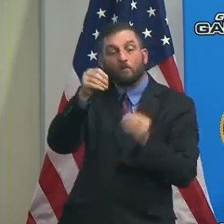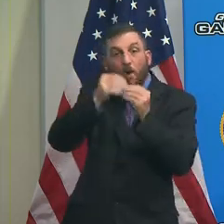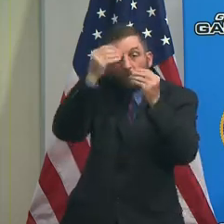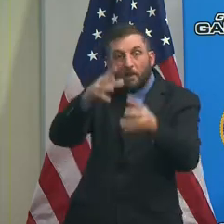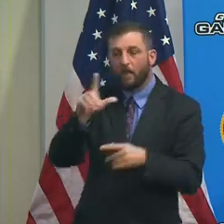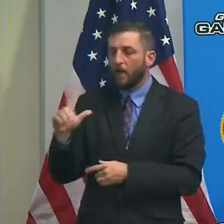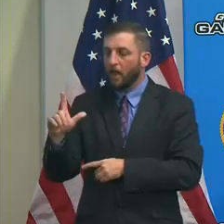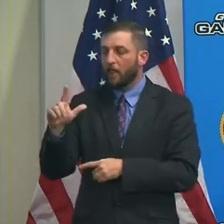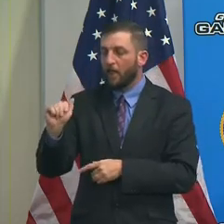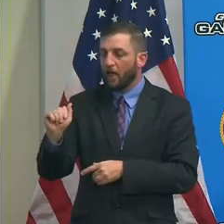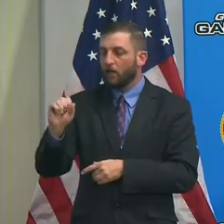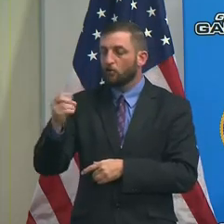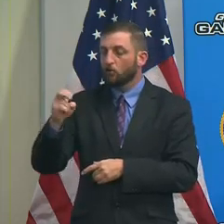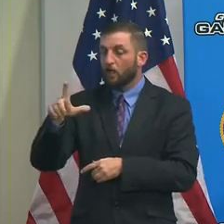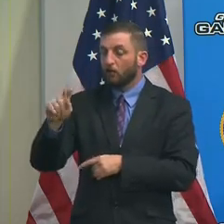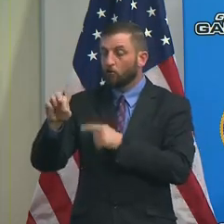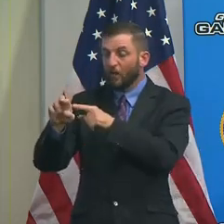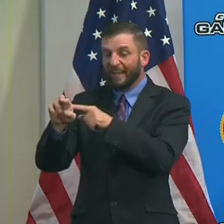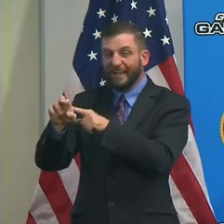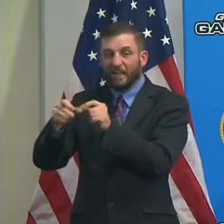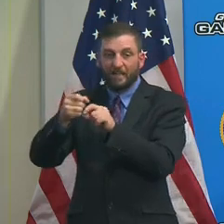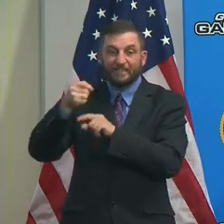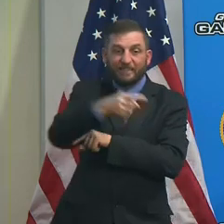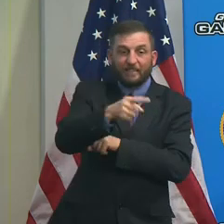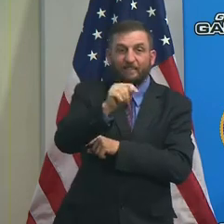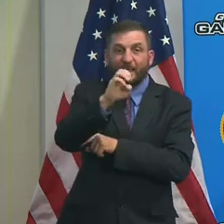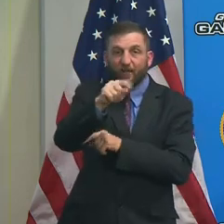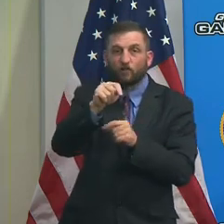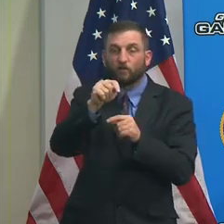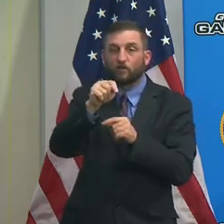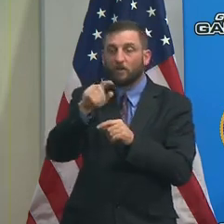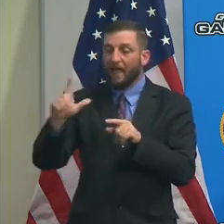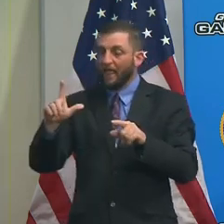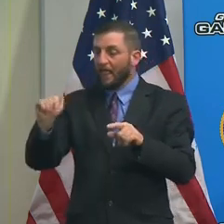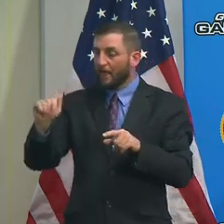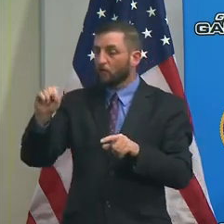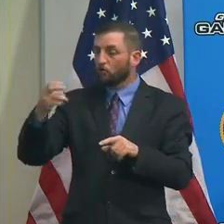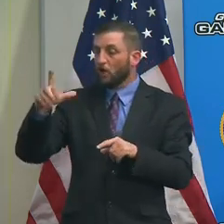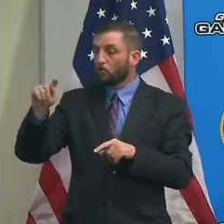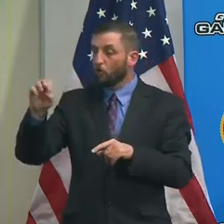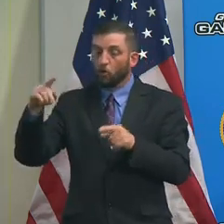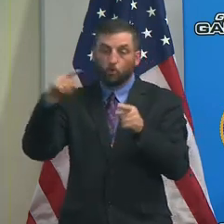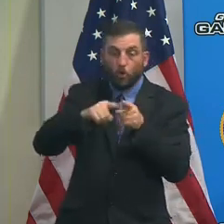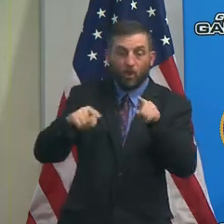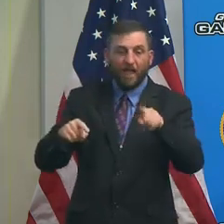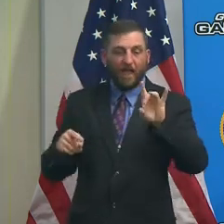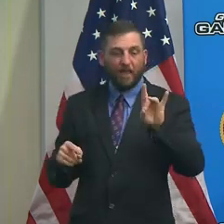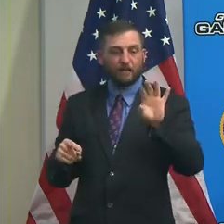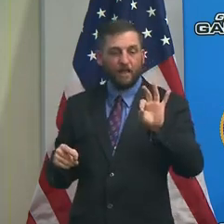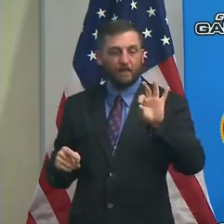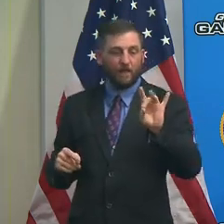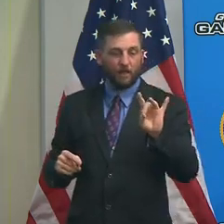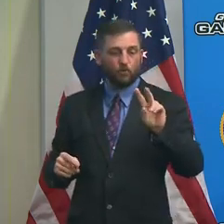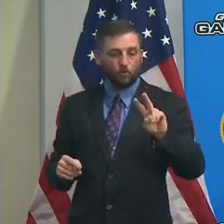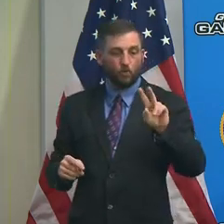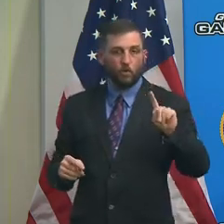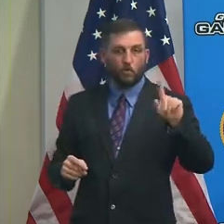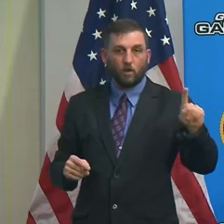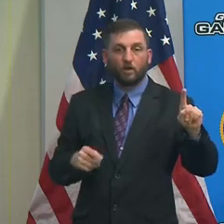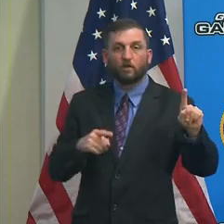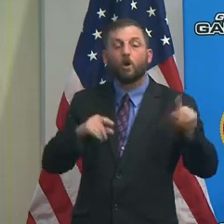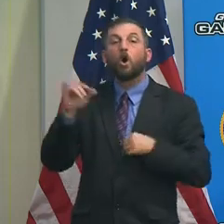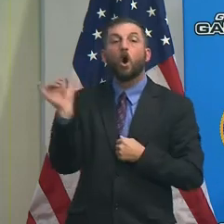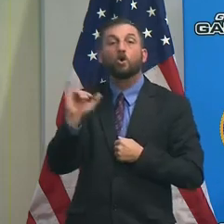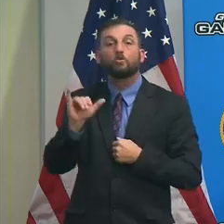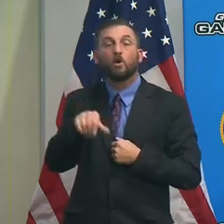to 898-211. LA Shelter to 898-211. Additionally, you can